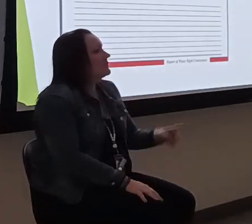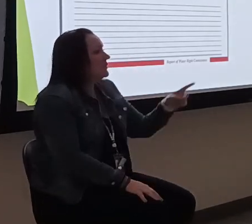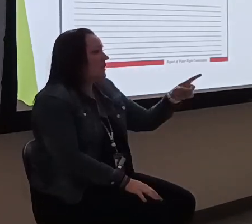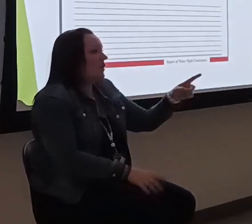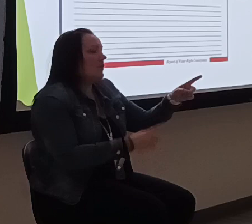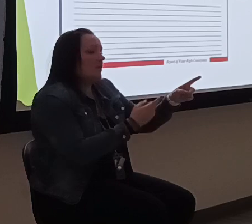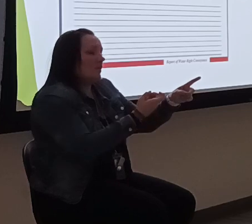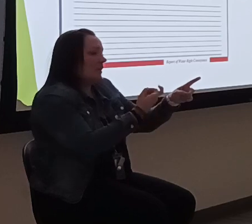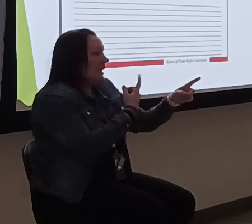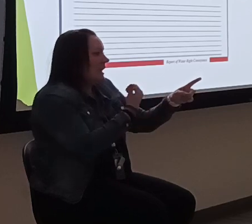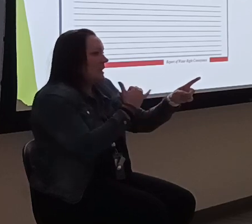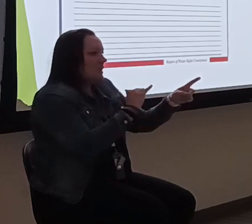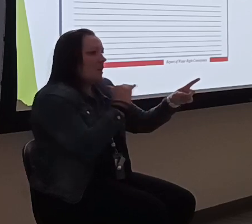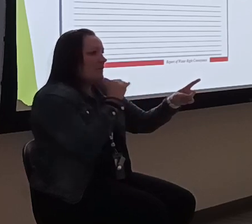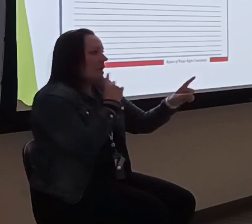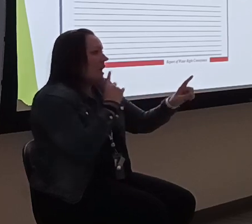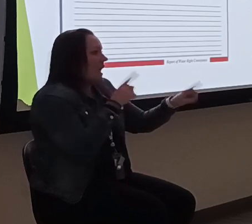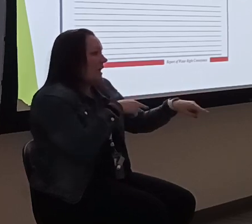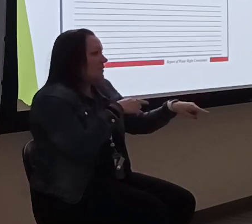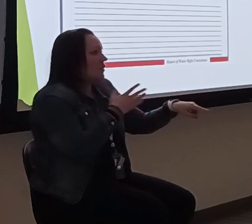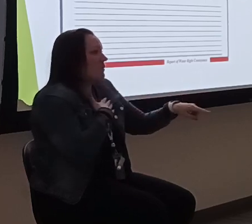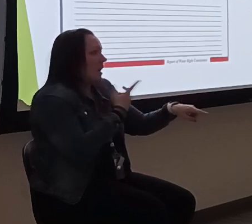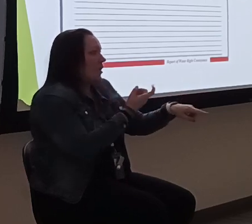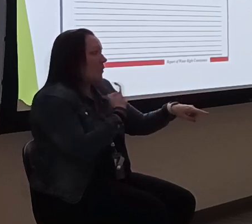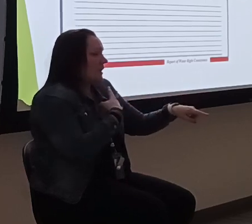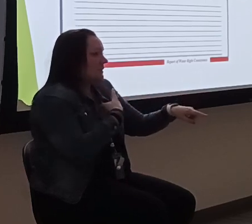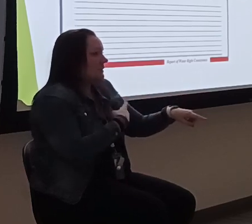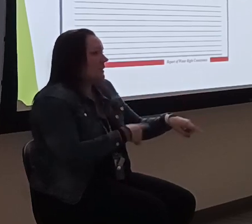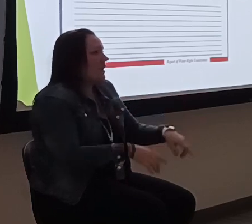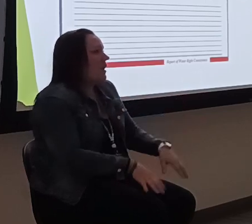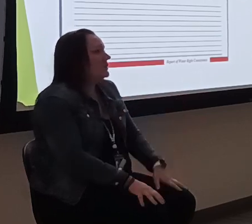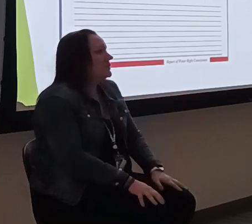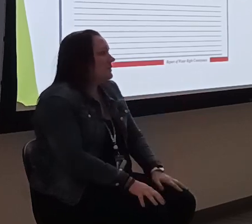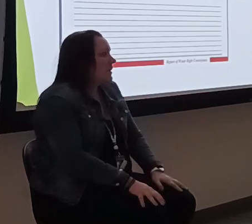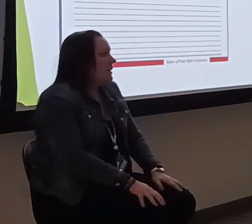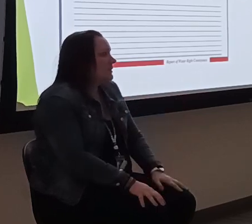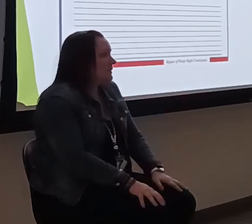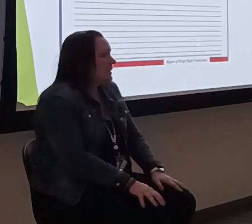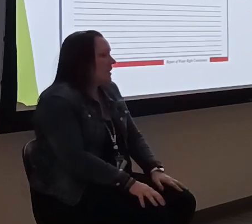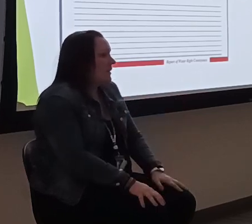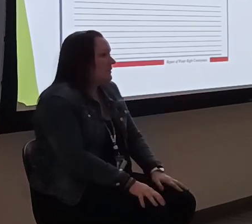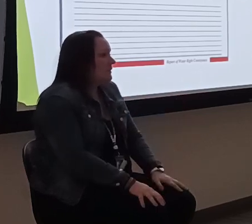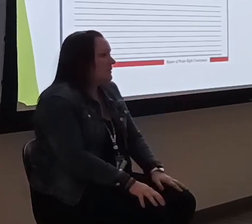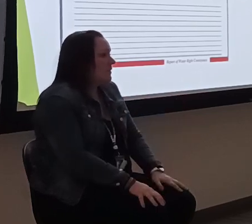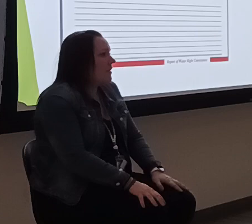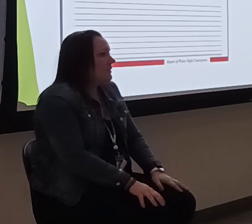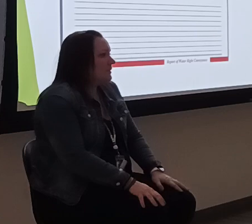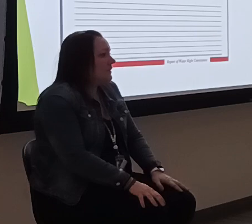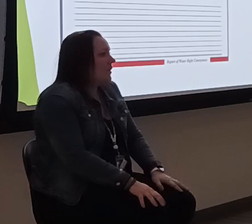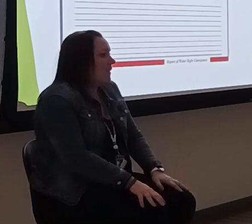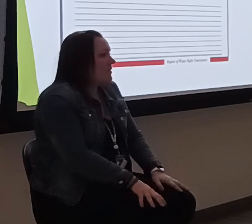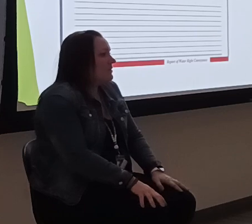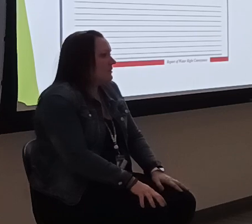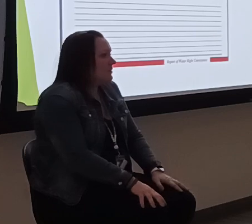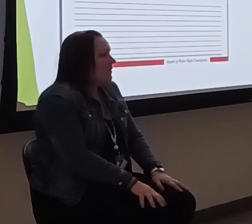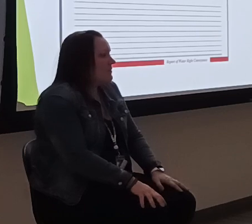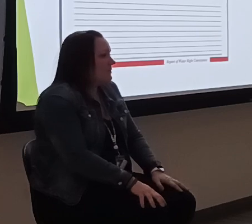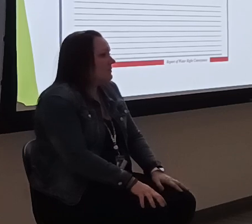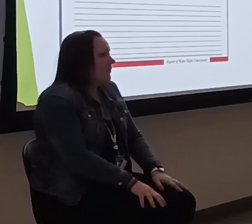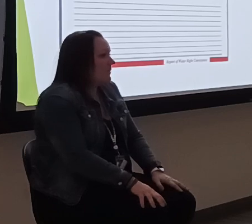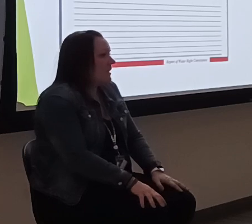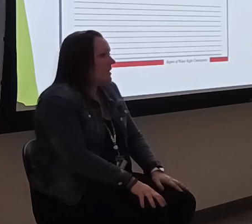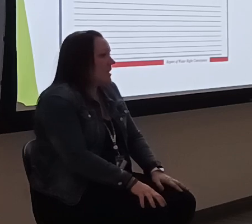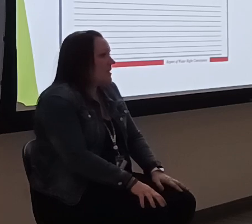question. Can we answer that question at the end? Can we answer that question at the end? Because I don't think anybody else has that